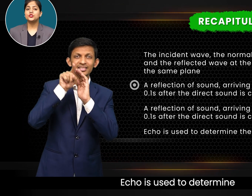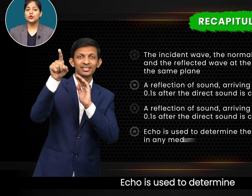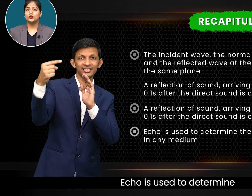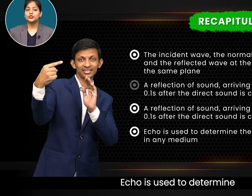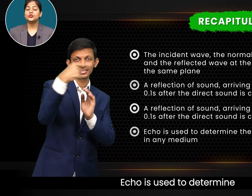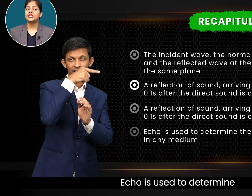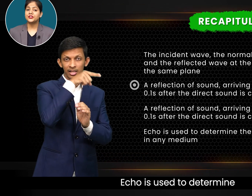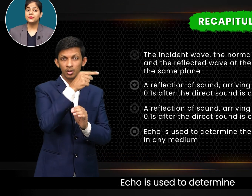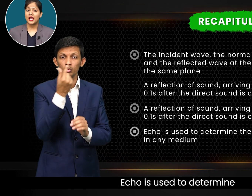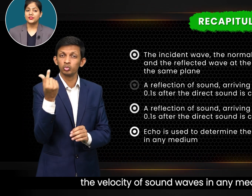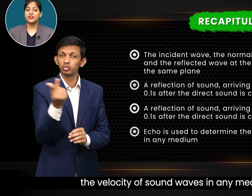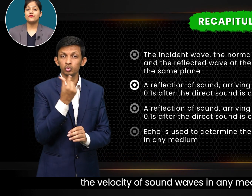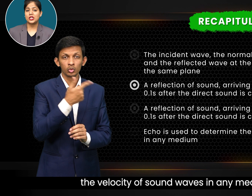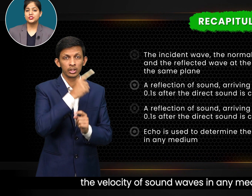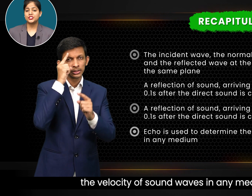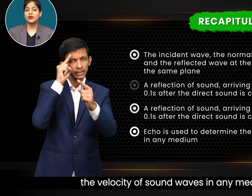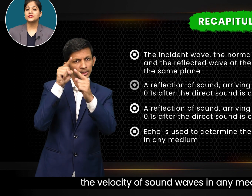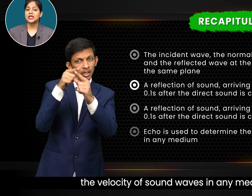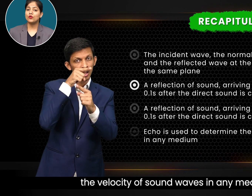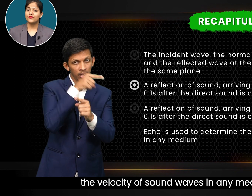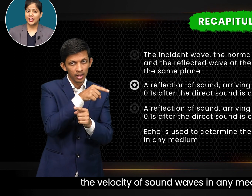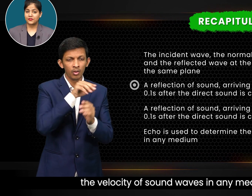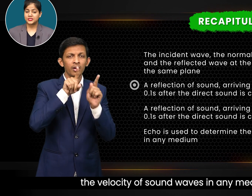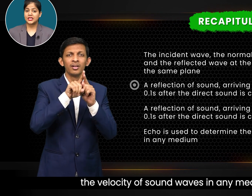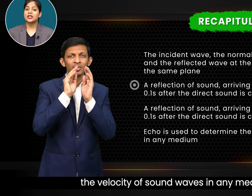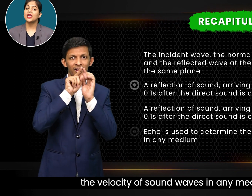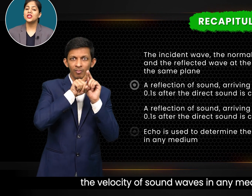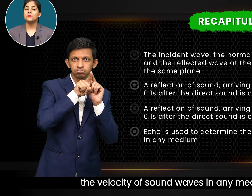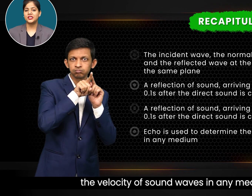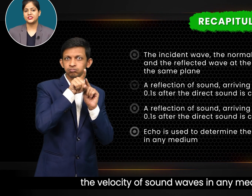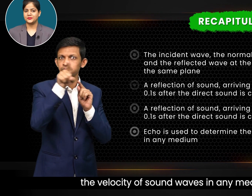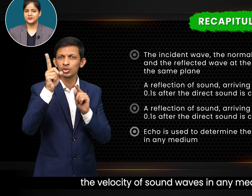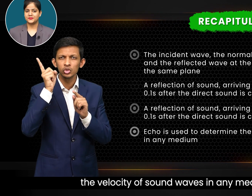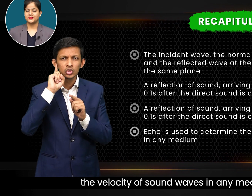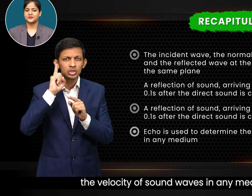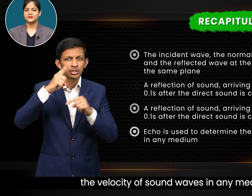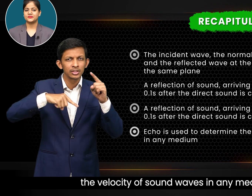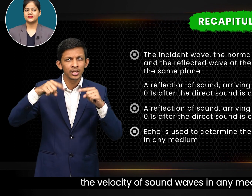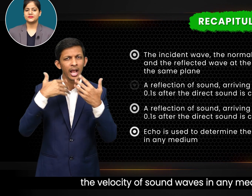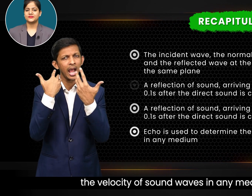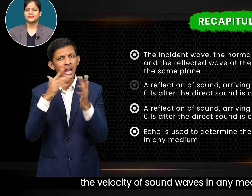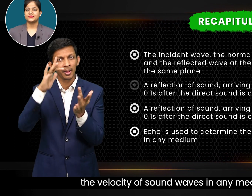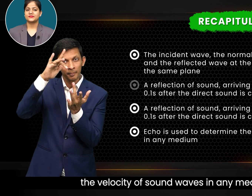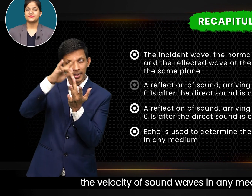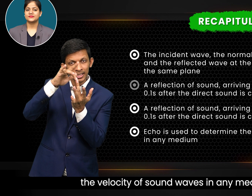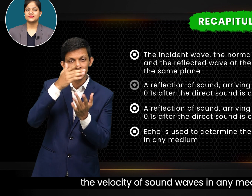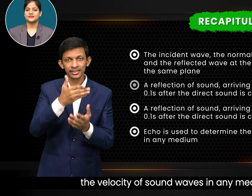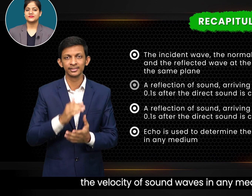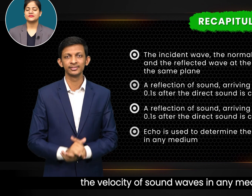Echo is used to determine the velocity of sound waves in any medium.